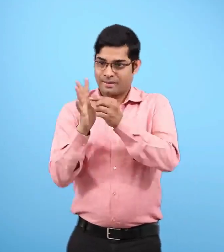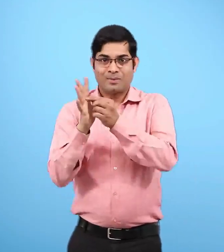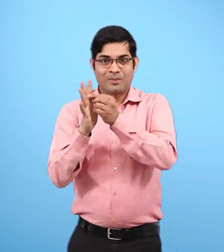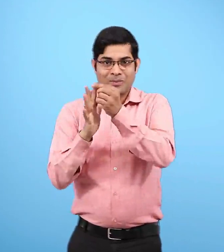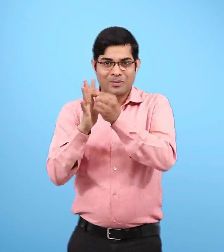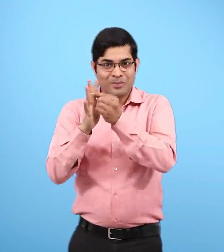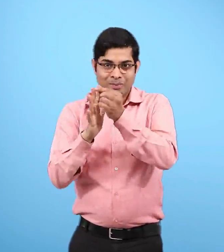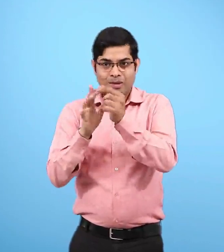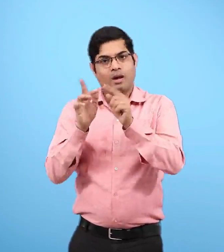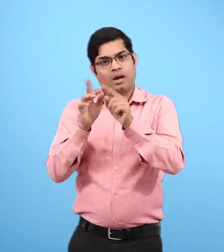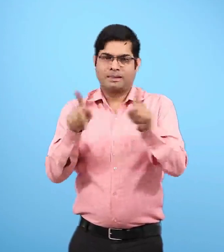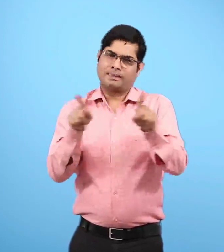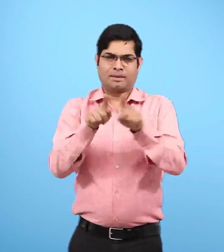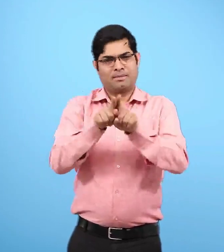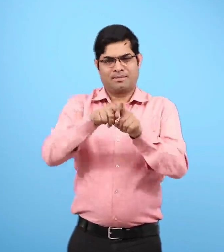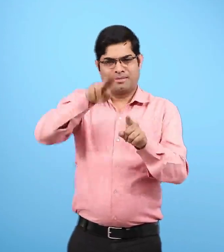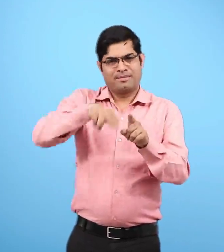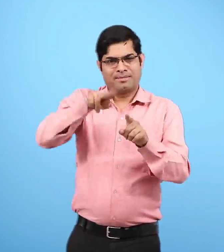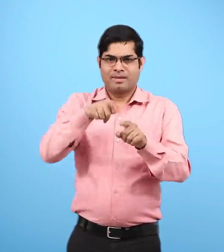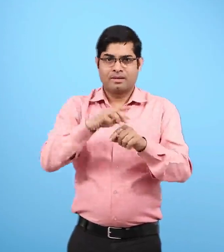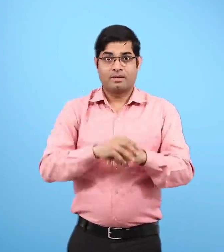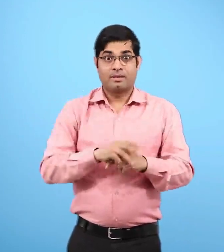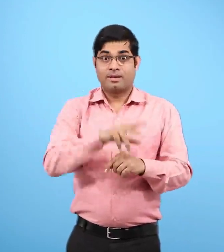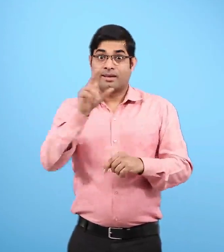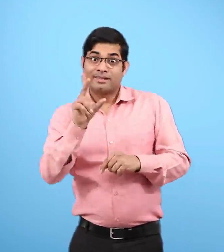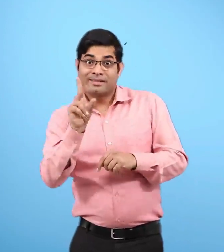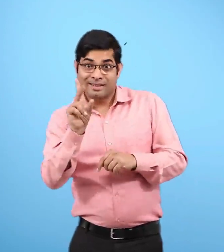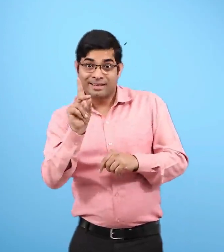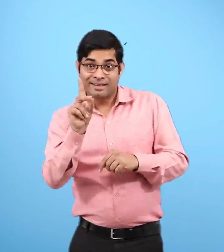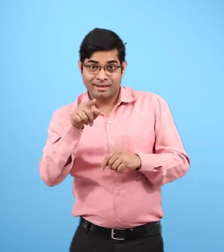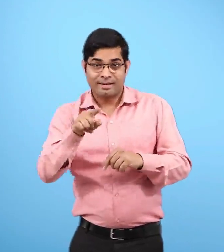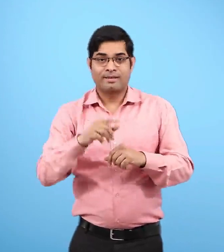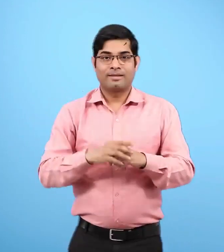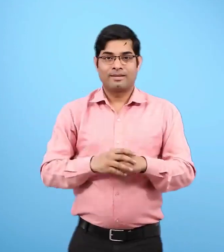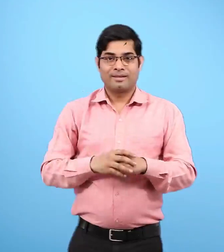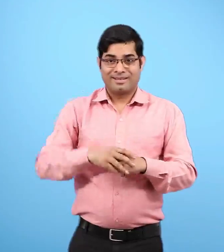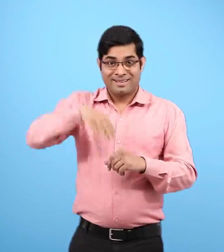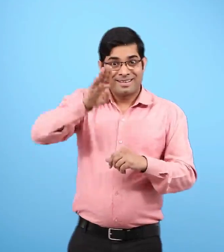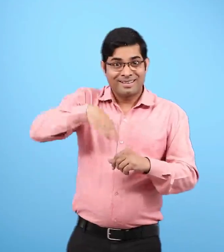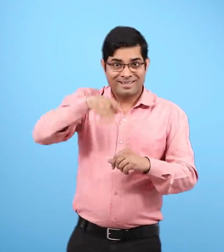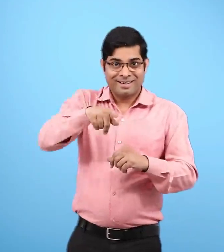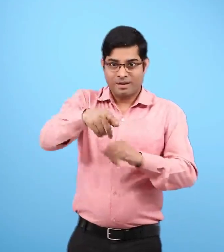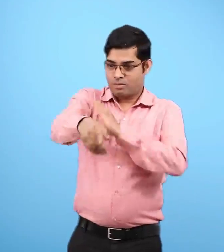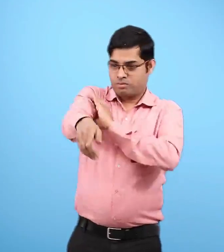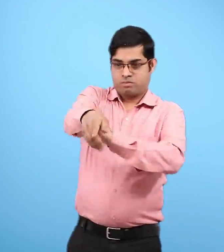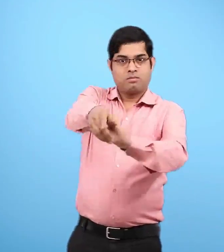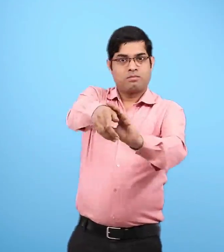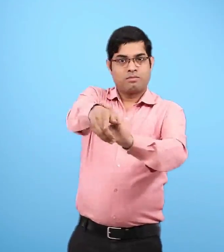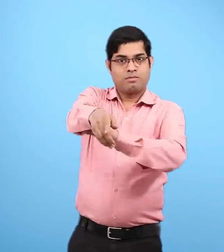is as round as your middle finger. Brush 2 is as round as